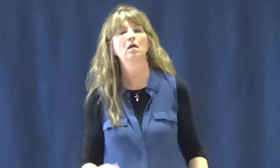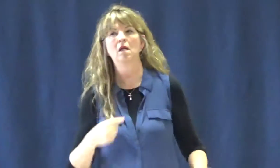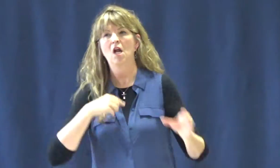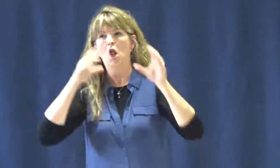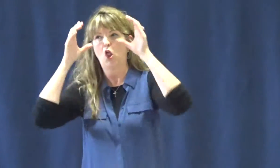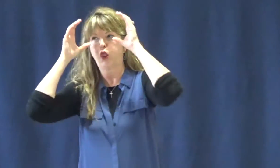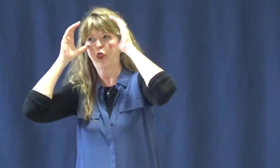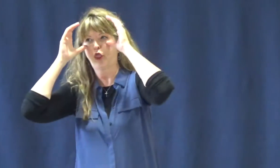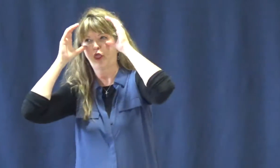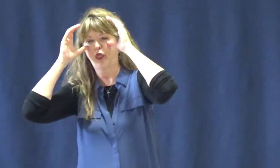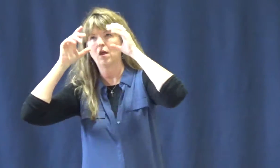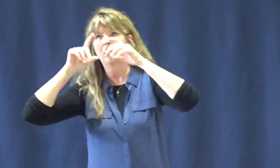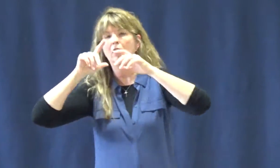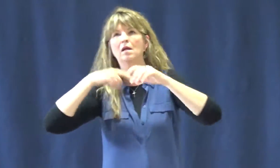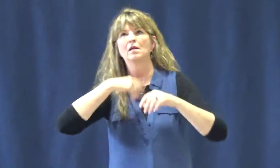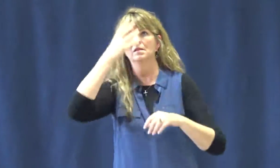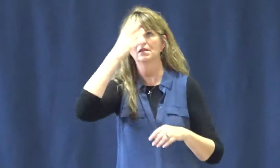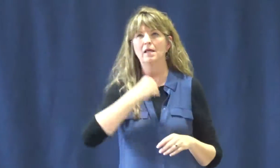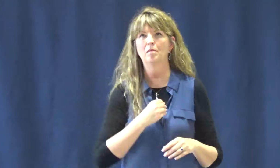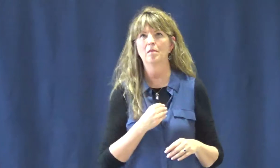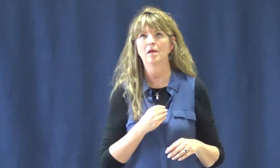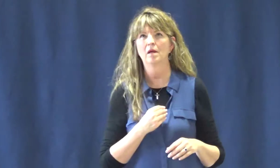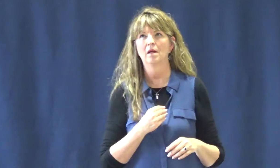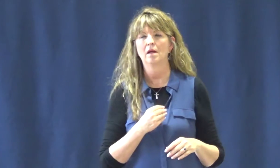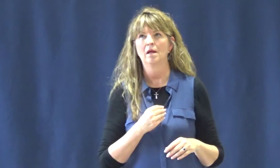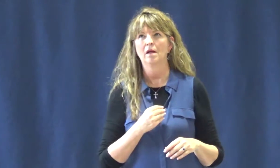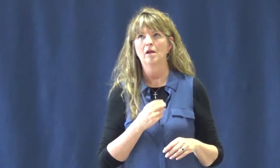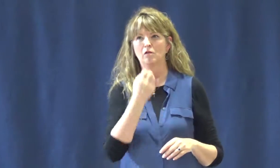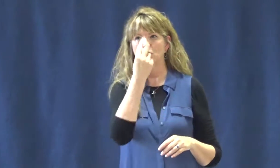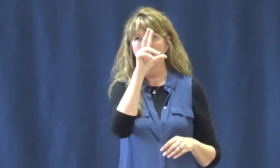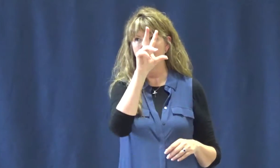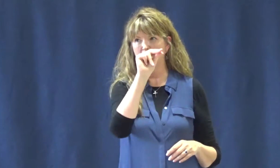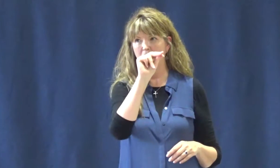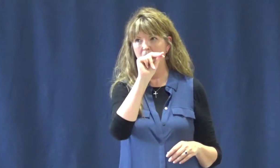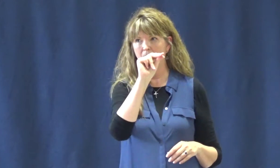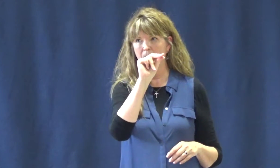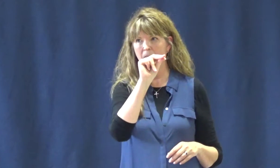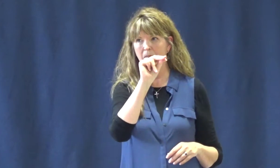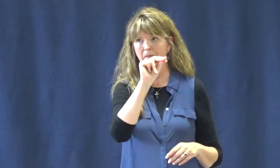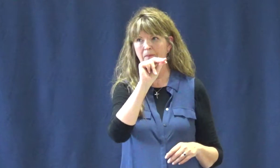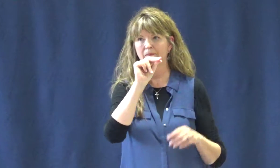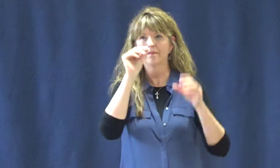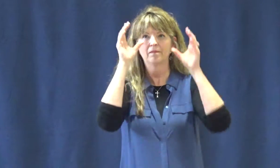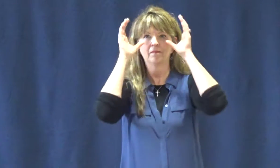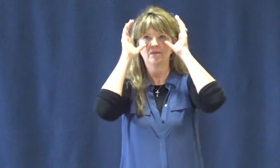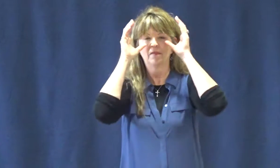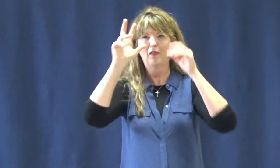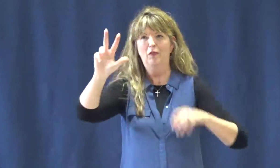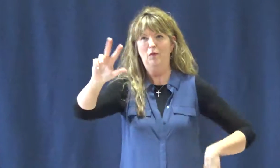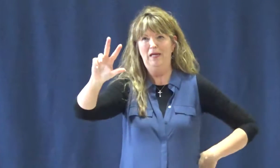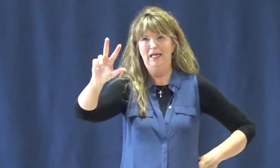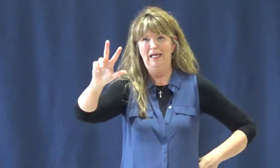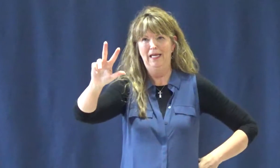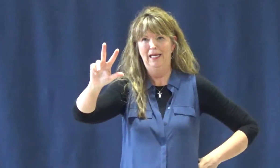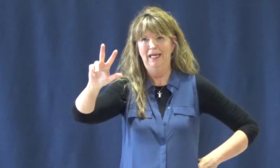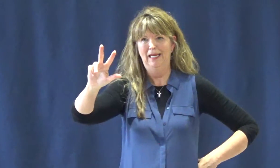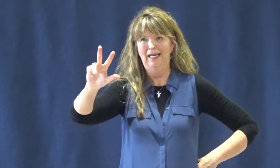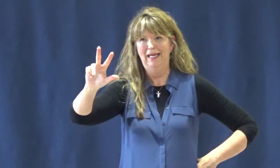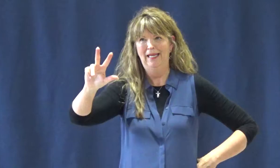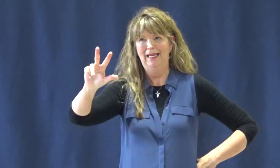wide awake last night because of the storm? I went to sleep at 12:30, and I tried to go to sleep